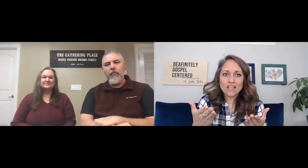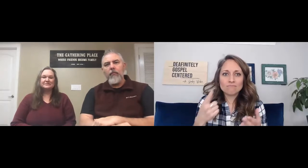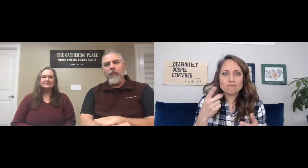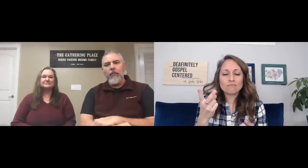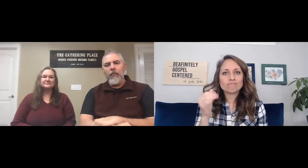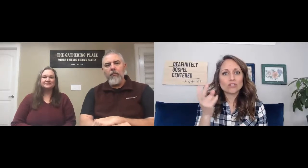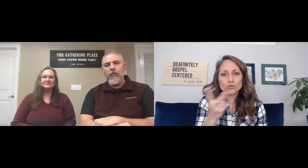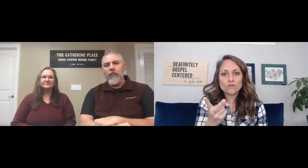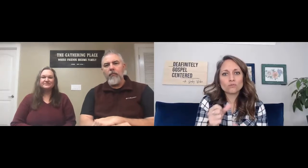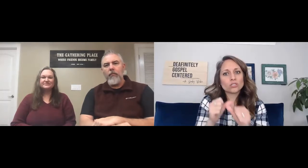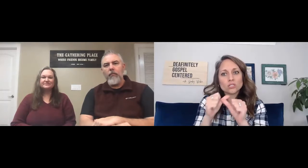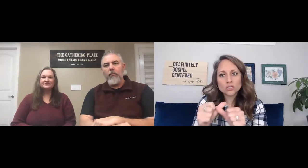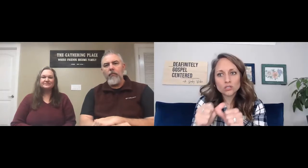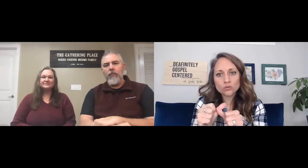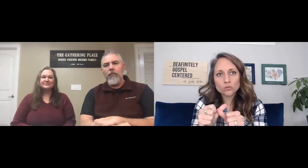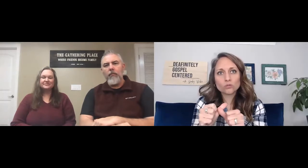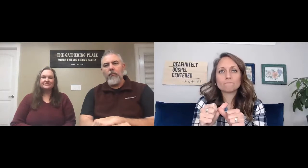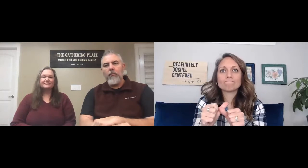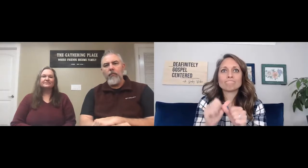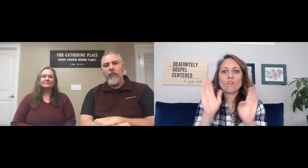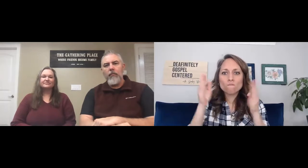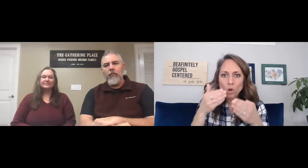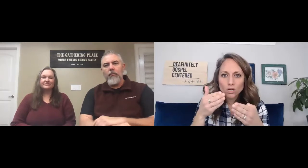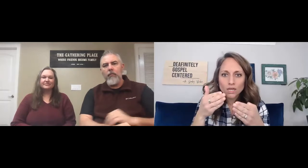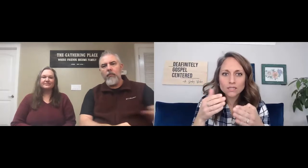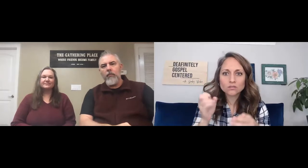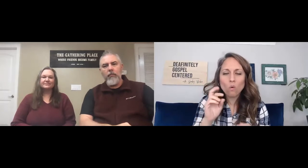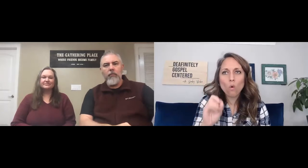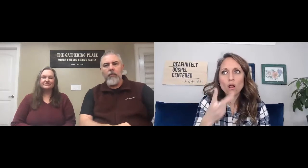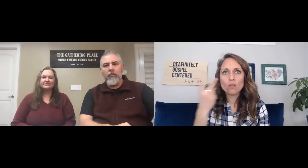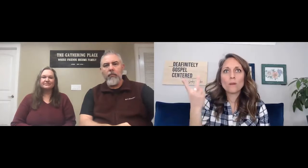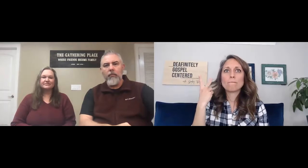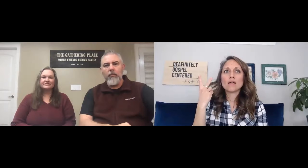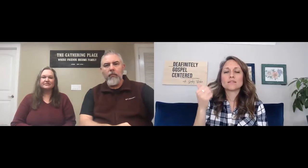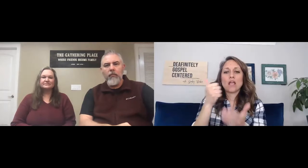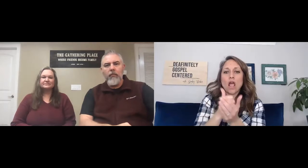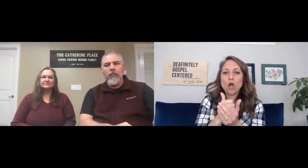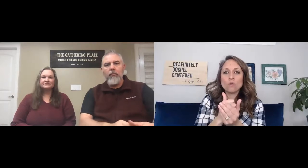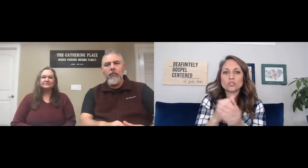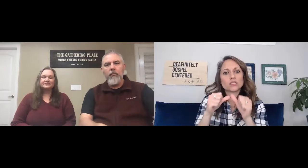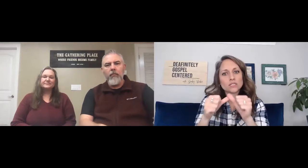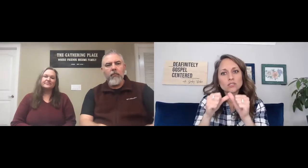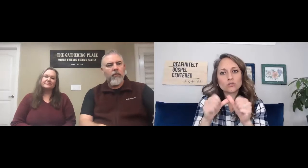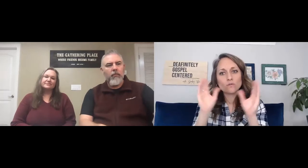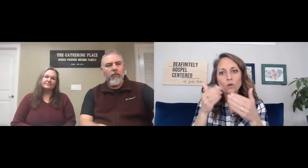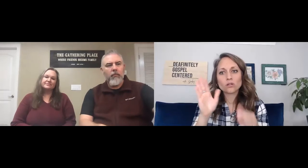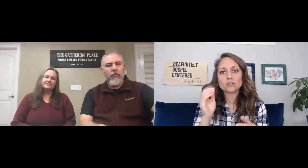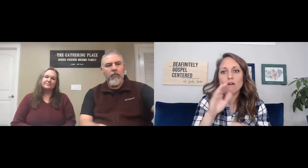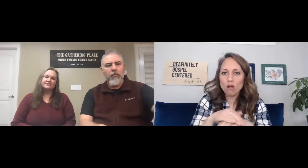So what's the one thing that you would say you keep going back to help you stay on a strong and